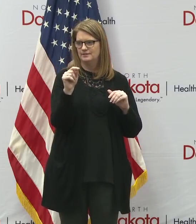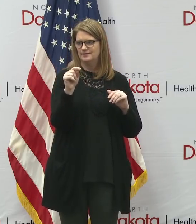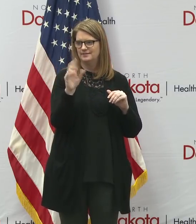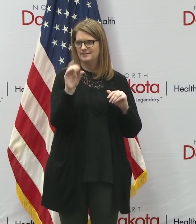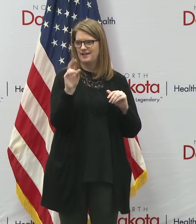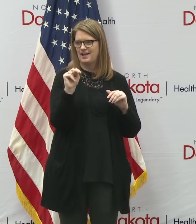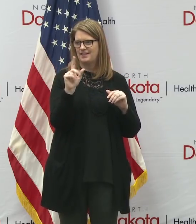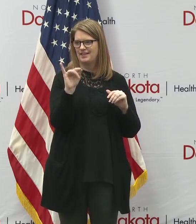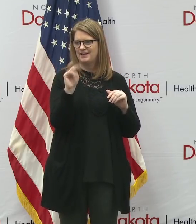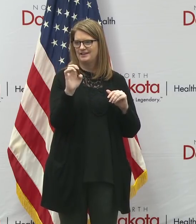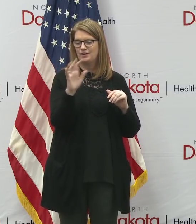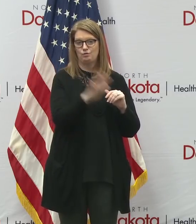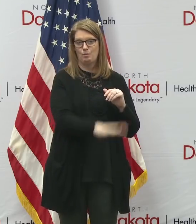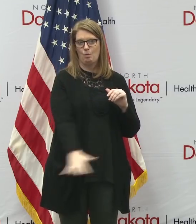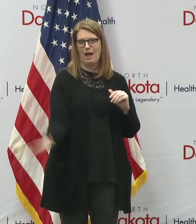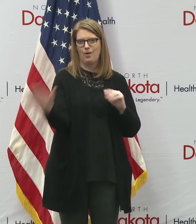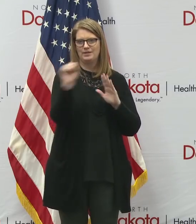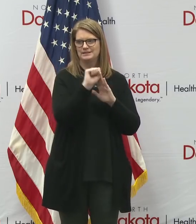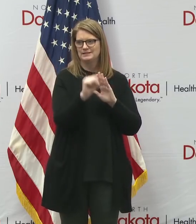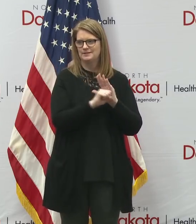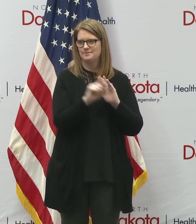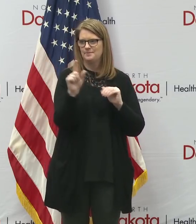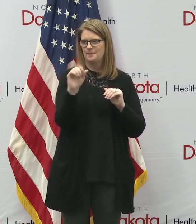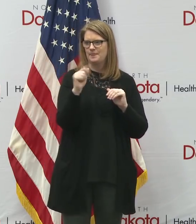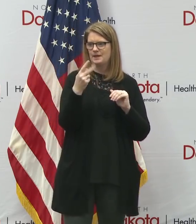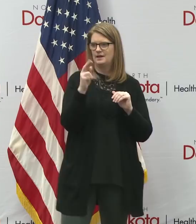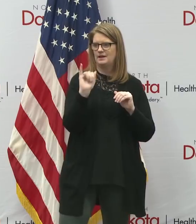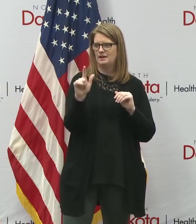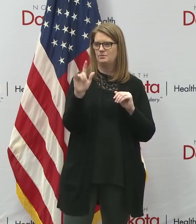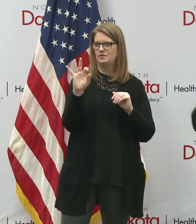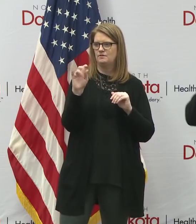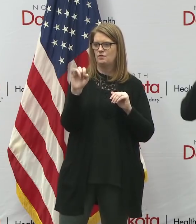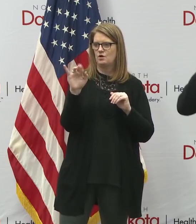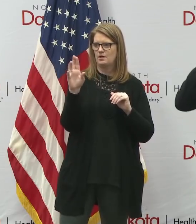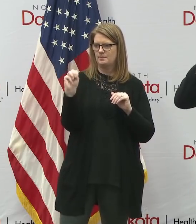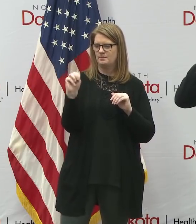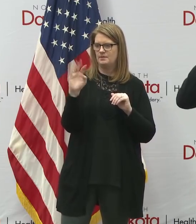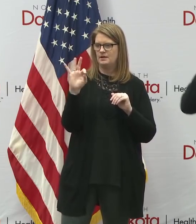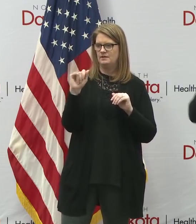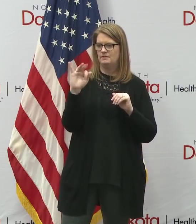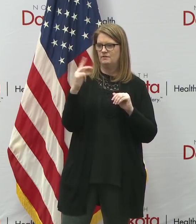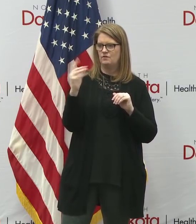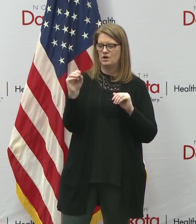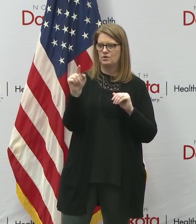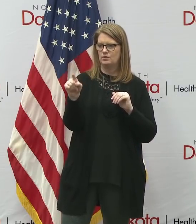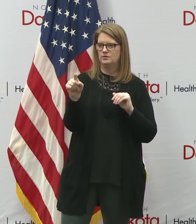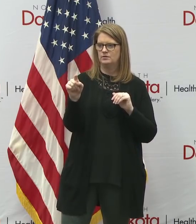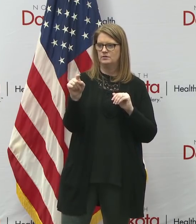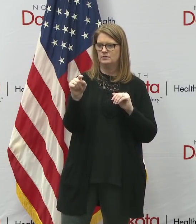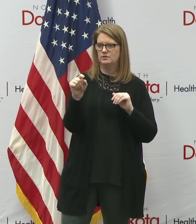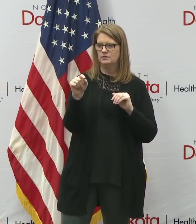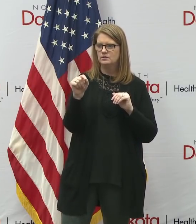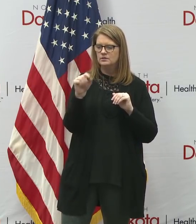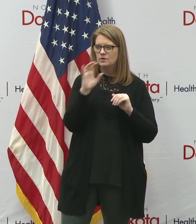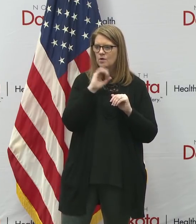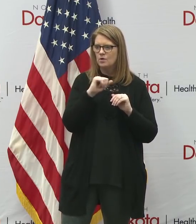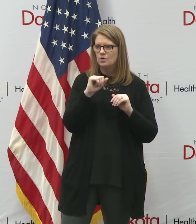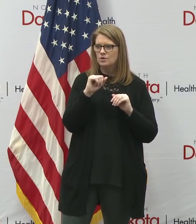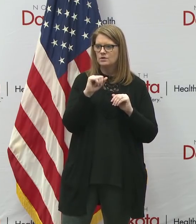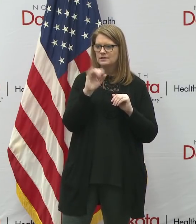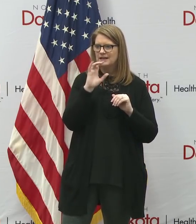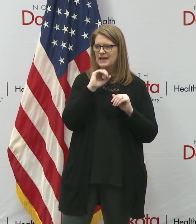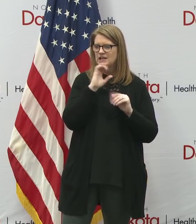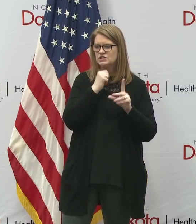from around the state. April Baumgarten with the Forum in Fargo. Is old age itself considered an